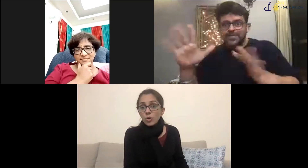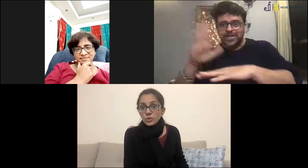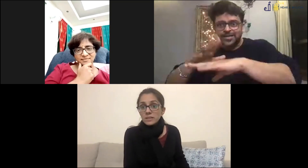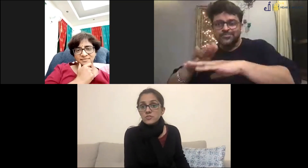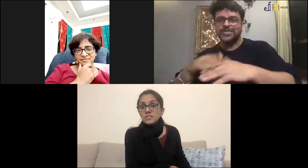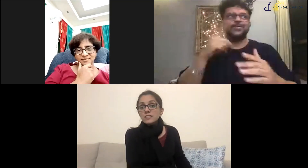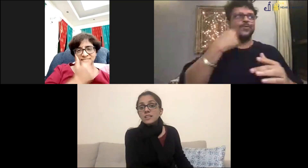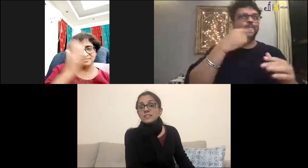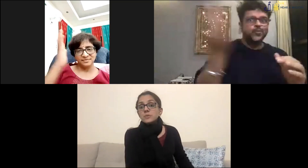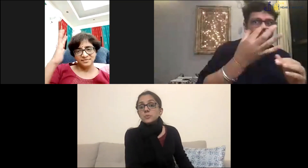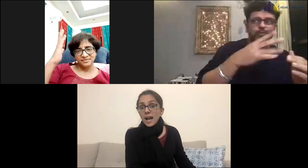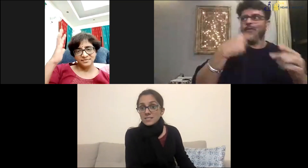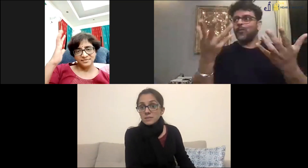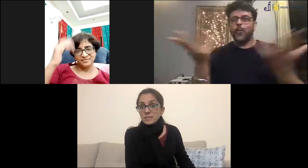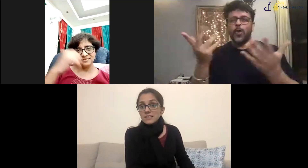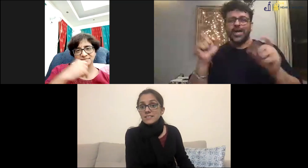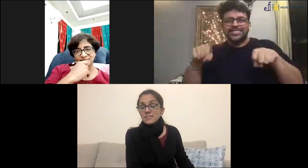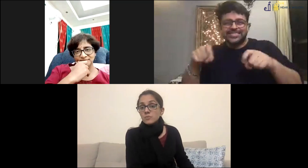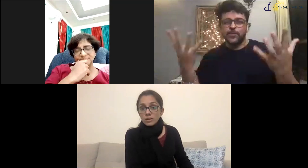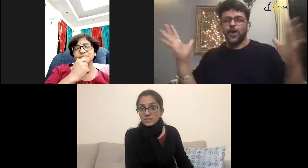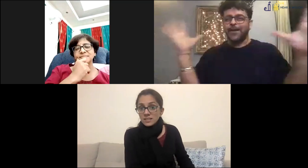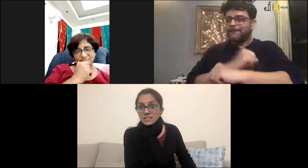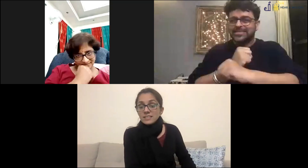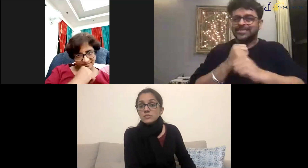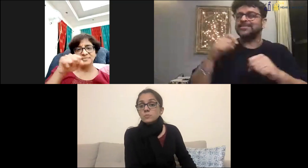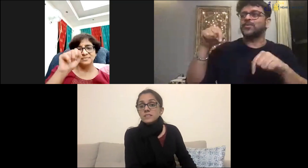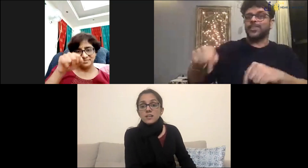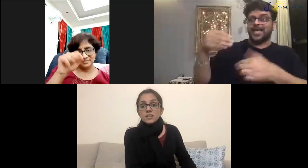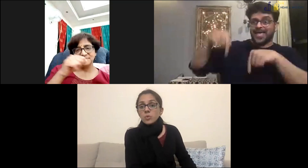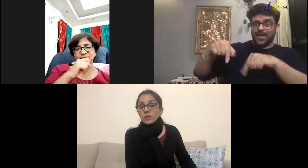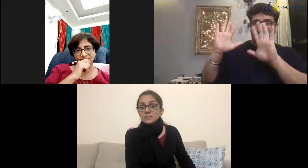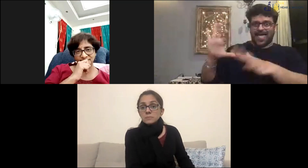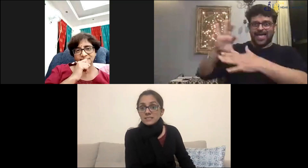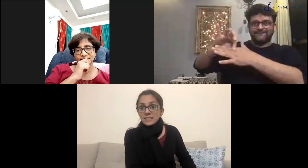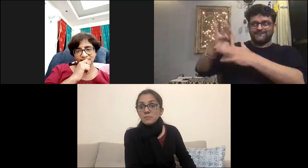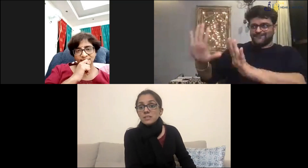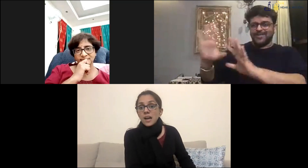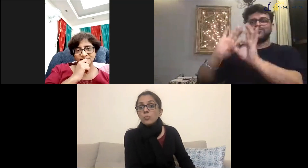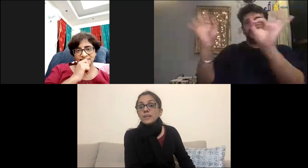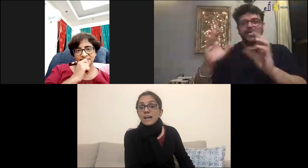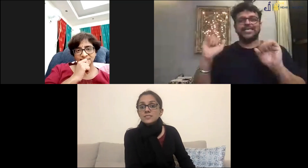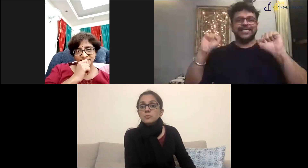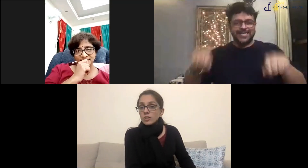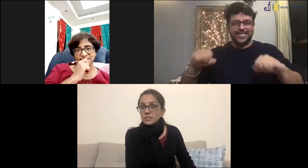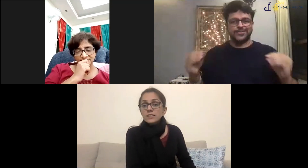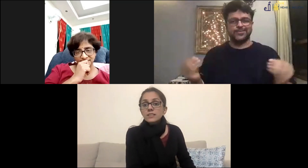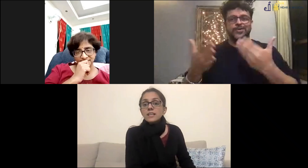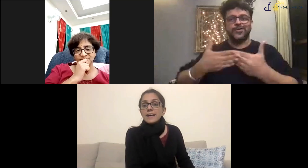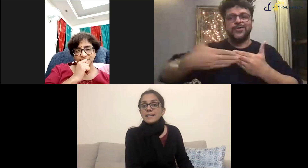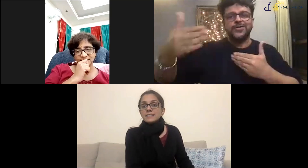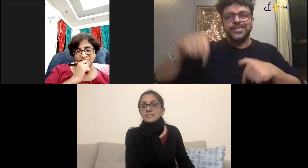anything documented that who has been a leader, what needs to be done, what's missing. But now we have some